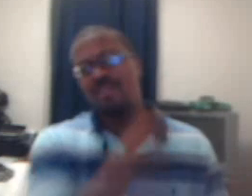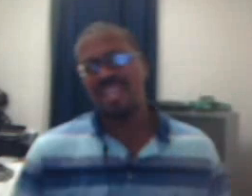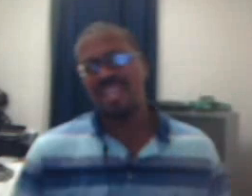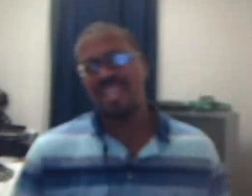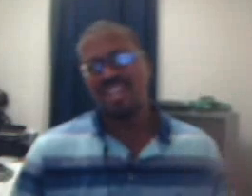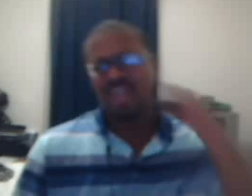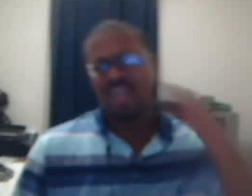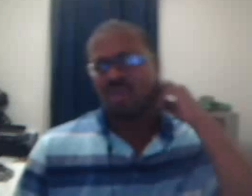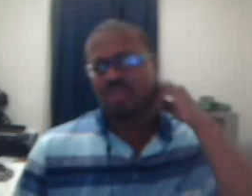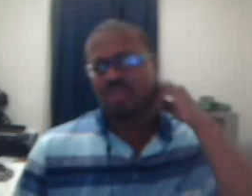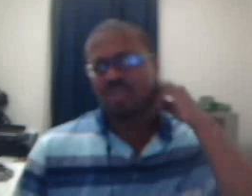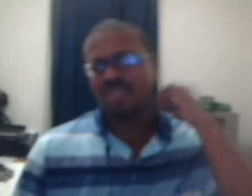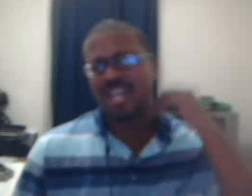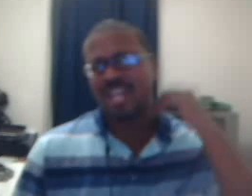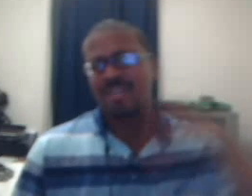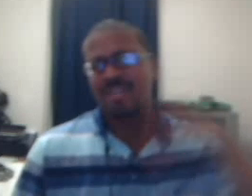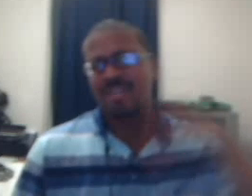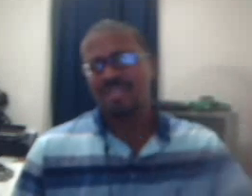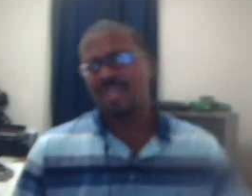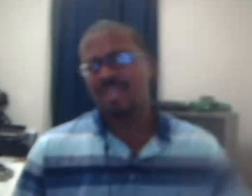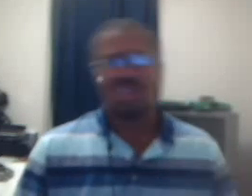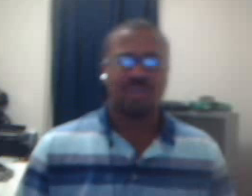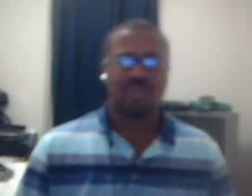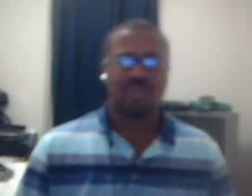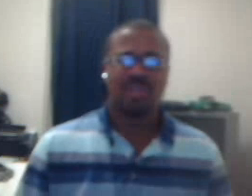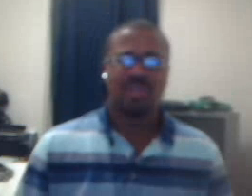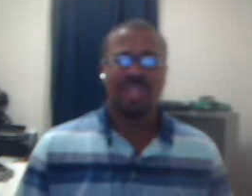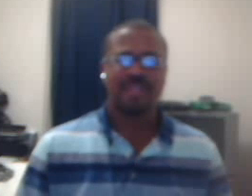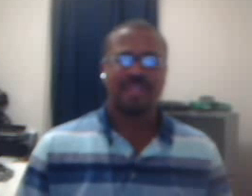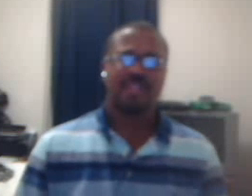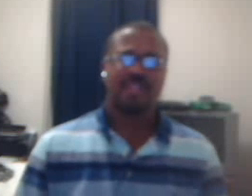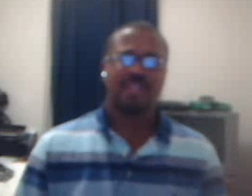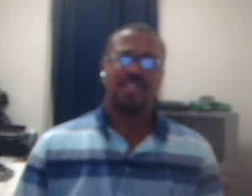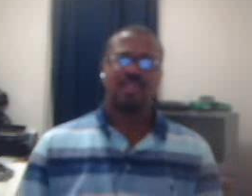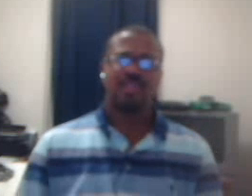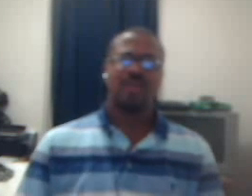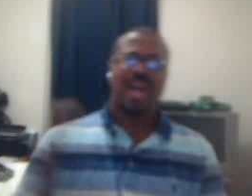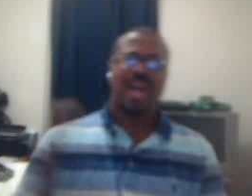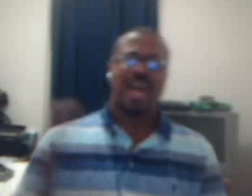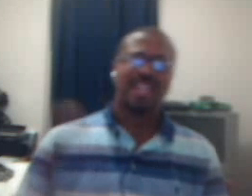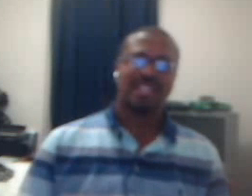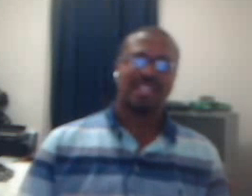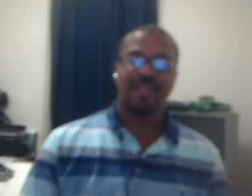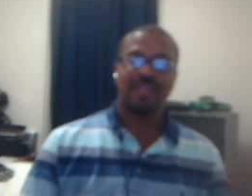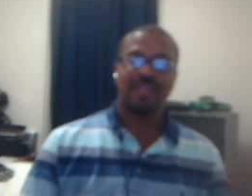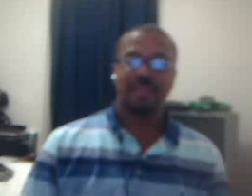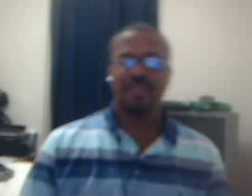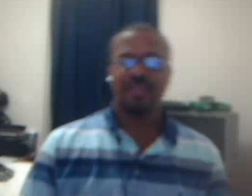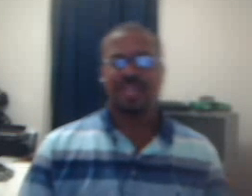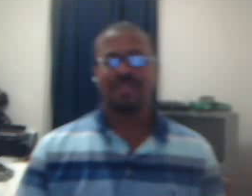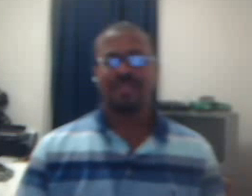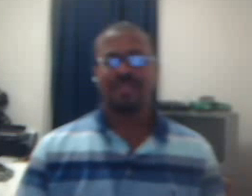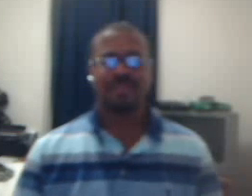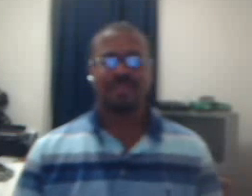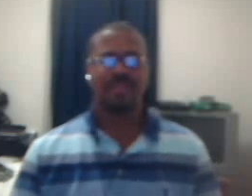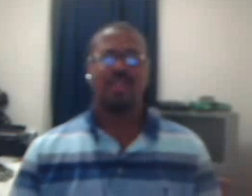back here, it works sometimes. Sometimes it don't work, okay? So I had that TV in the front, okay?